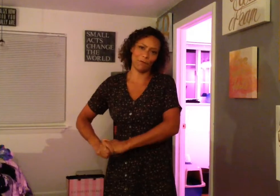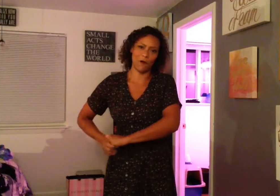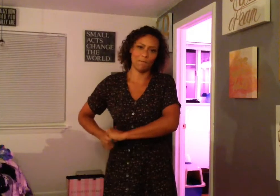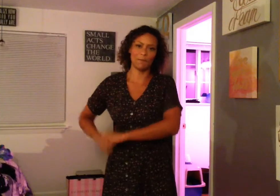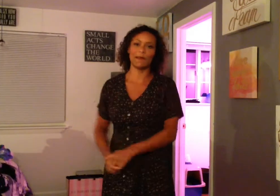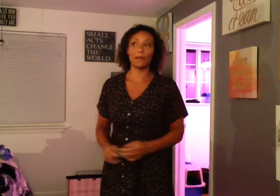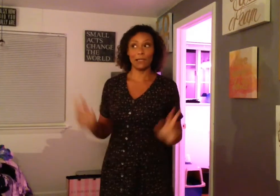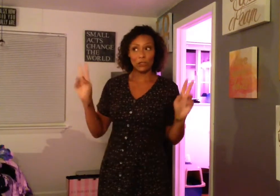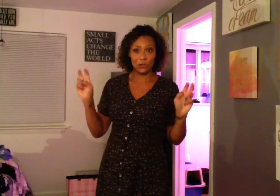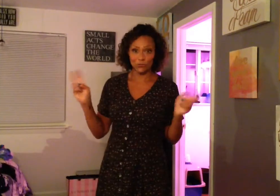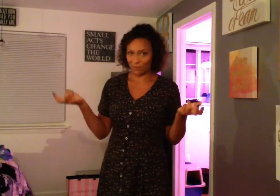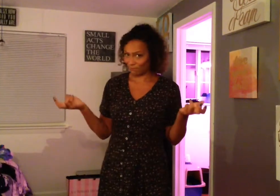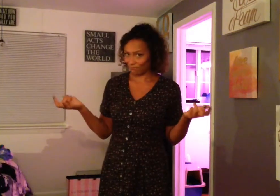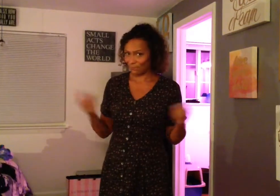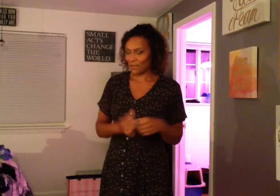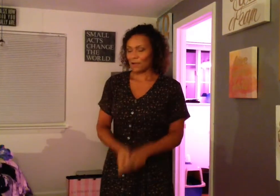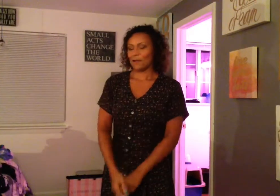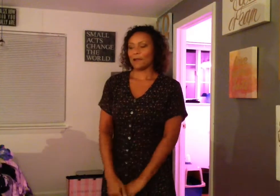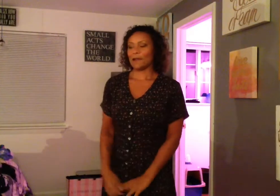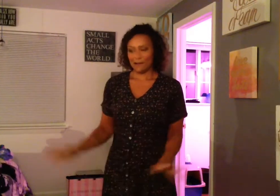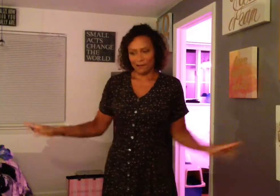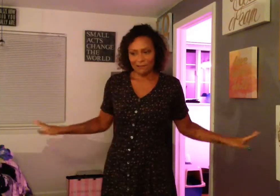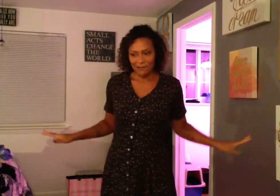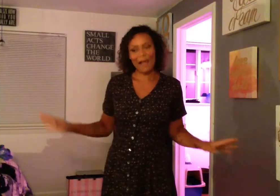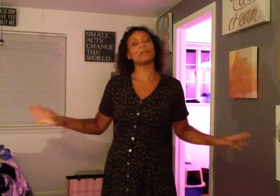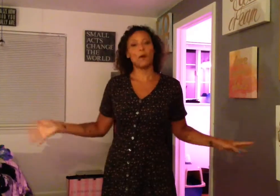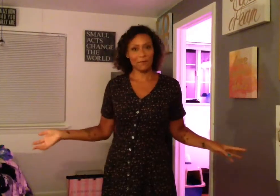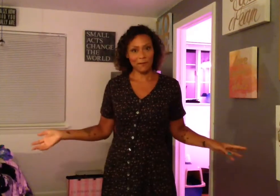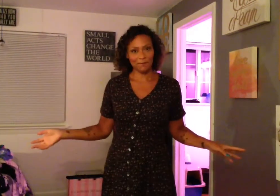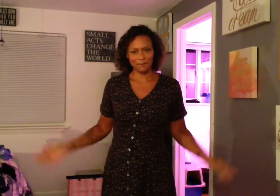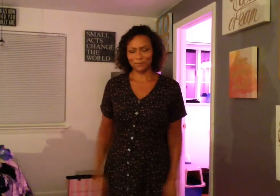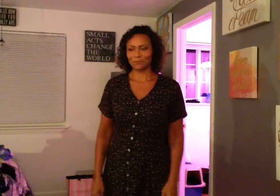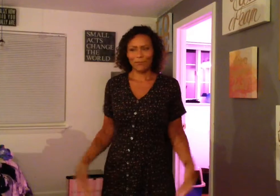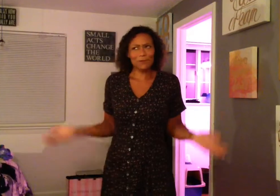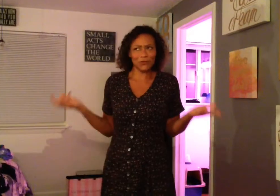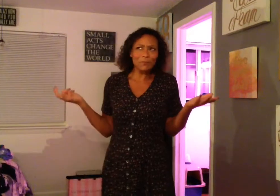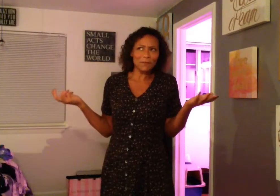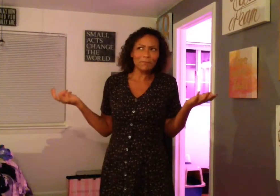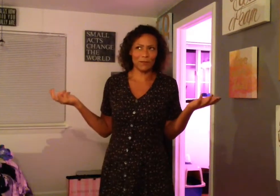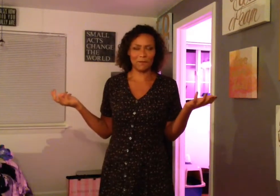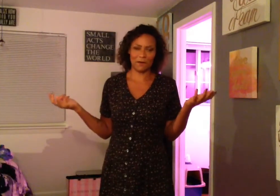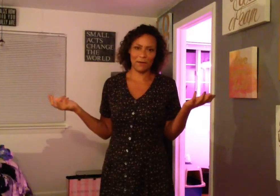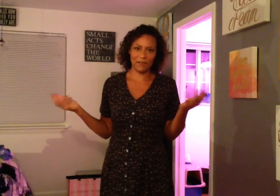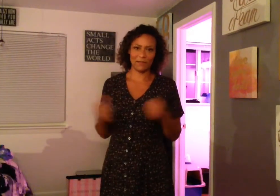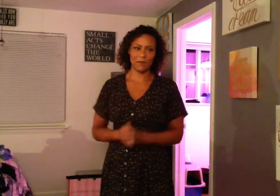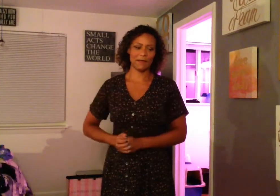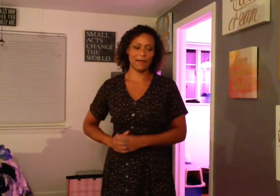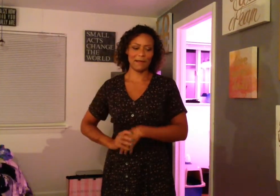from judgment, and that's one of them, which should be pretty fucking obvious, but anyway.